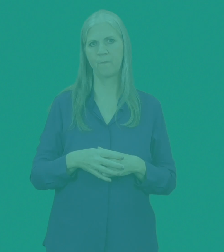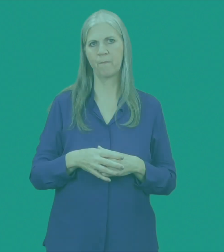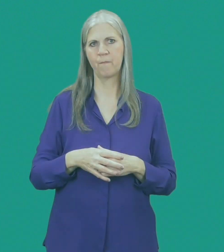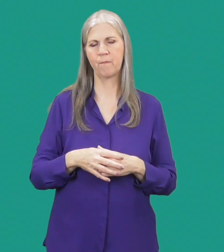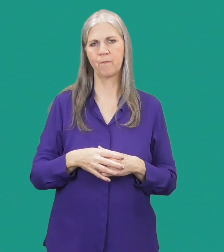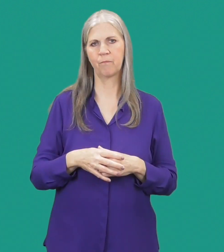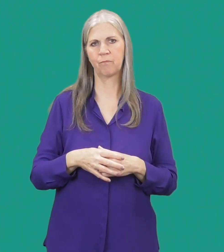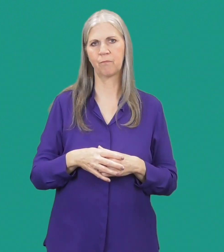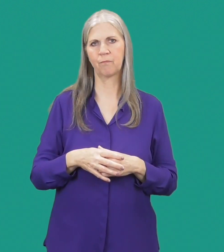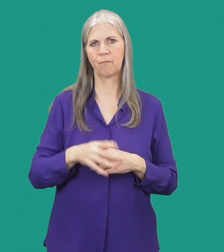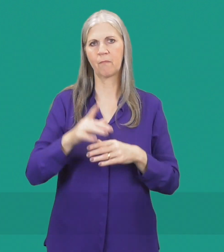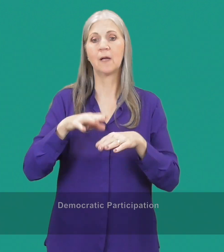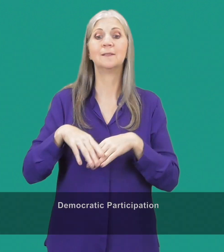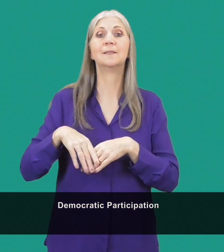Democratic participation.